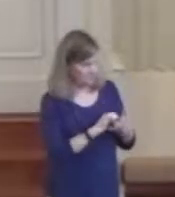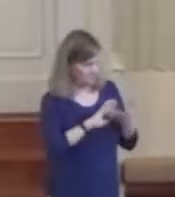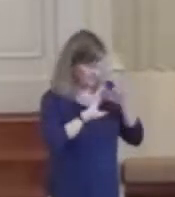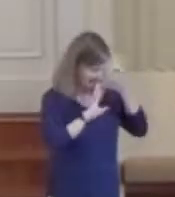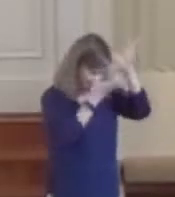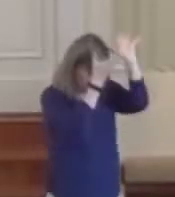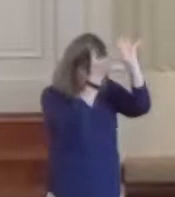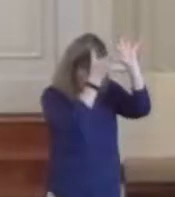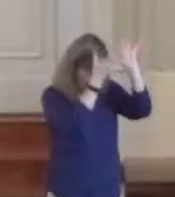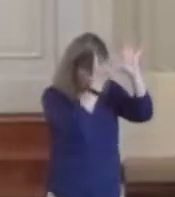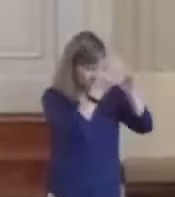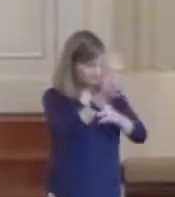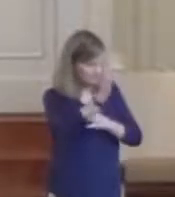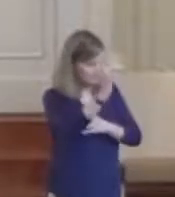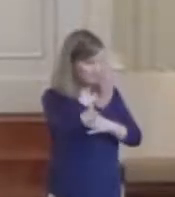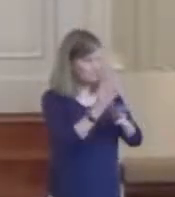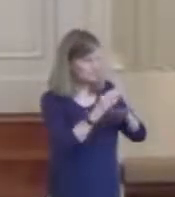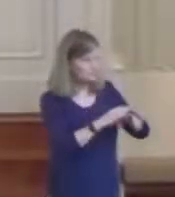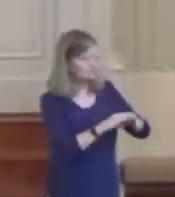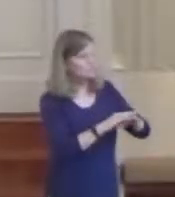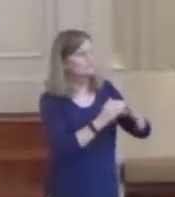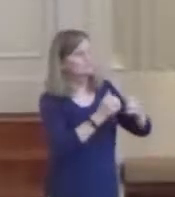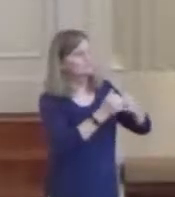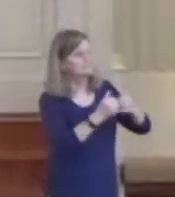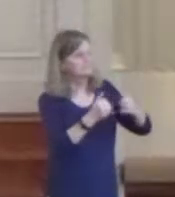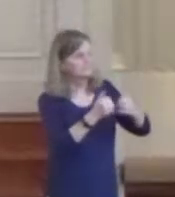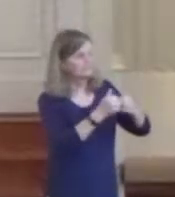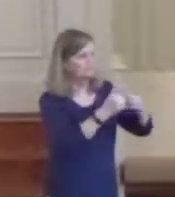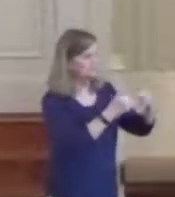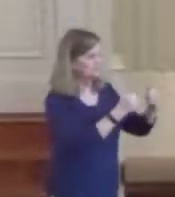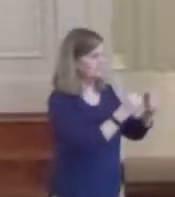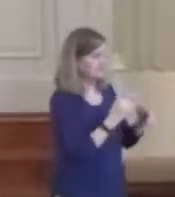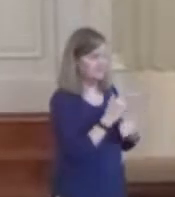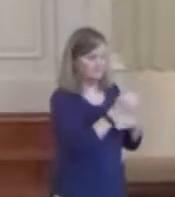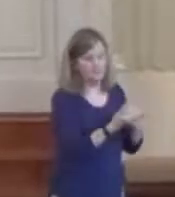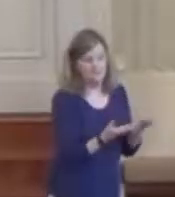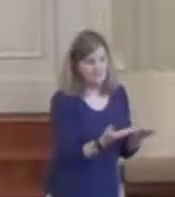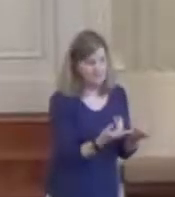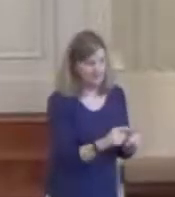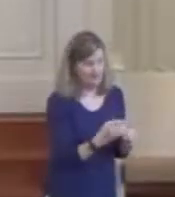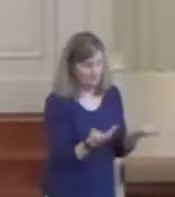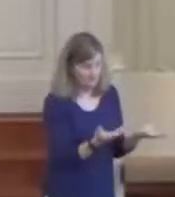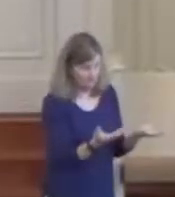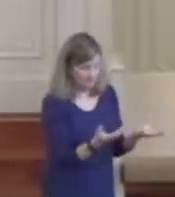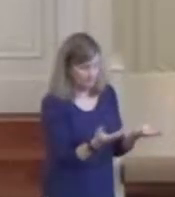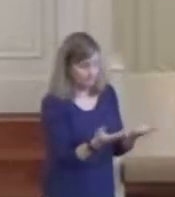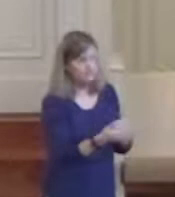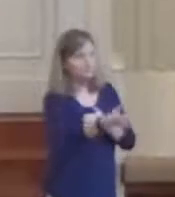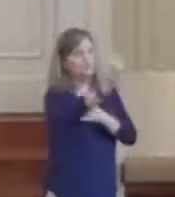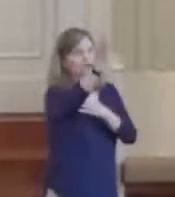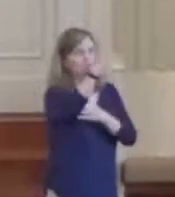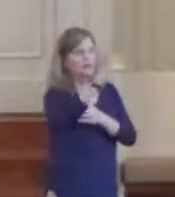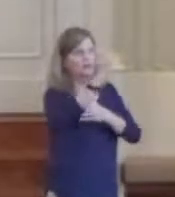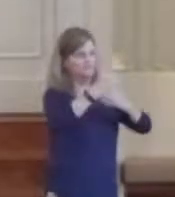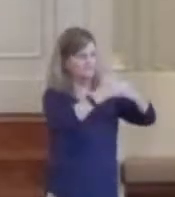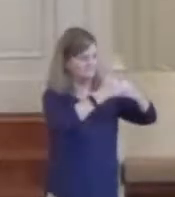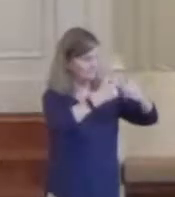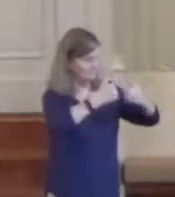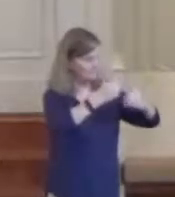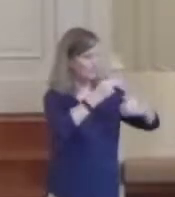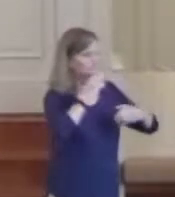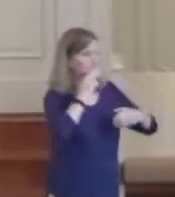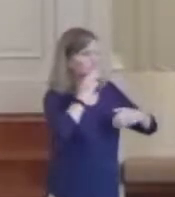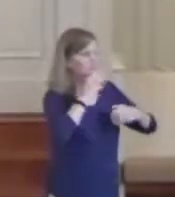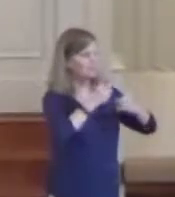slowly separating and bringing order to it. The next thing that happens is that God separates the waters from below from the